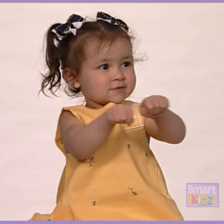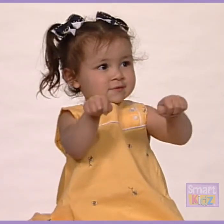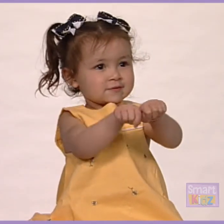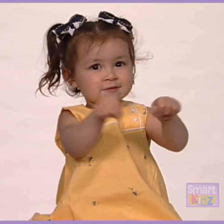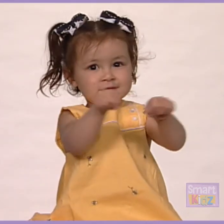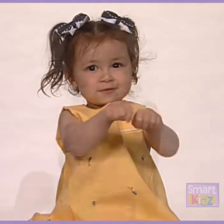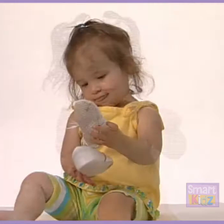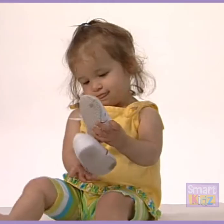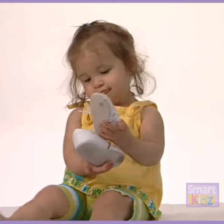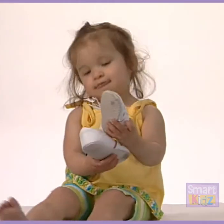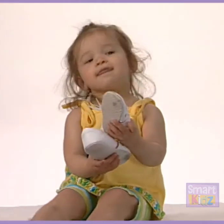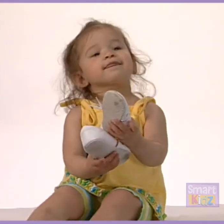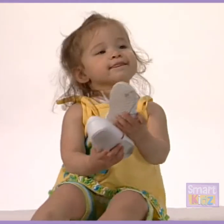Shoes.